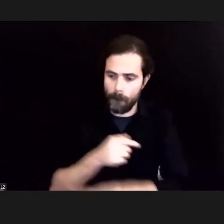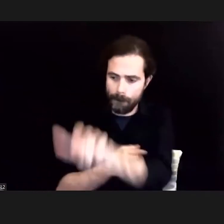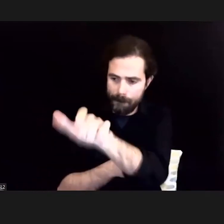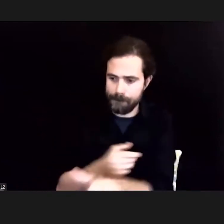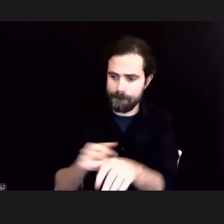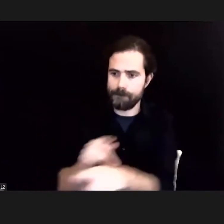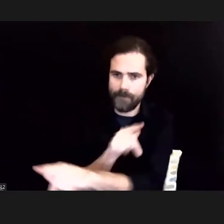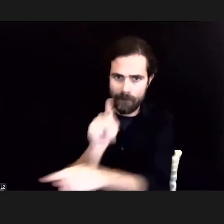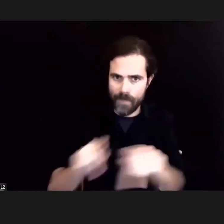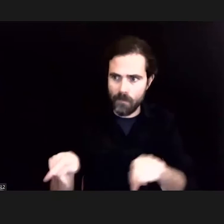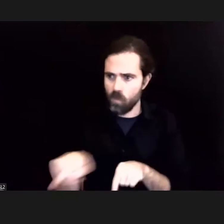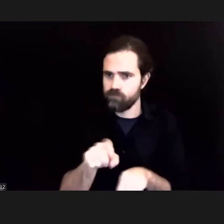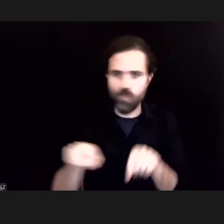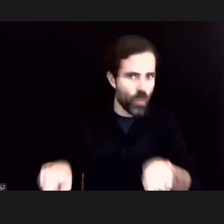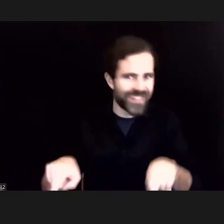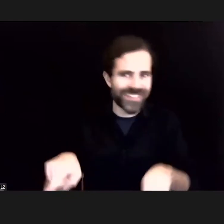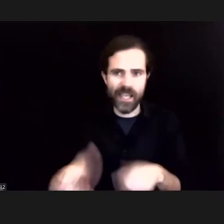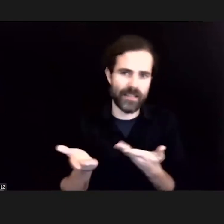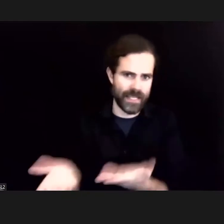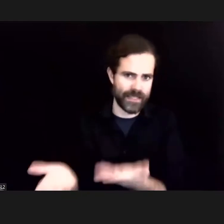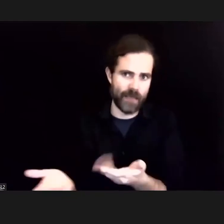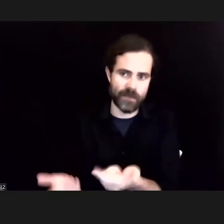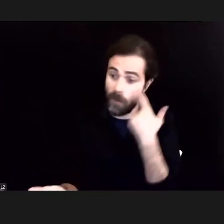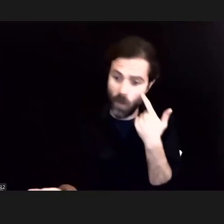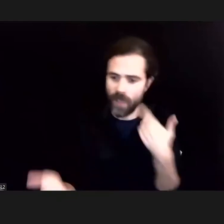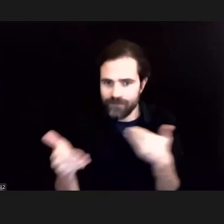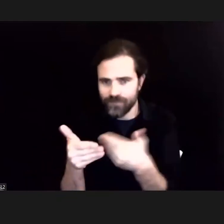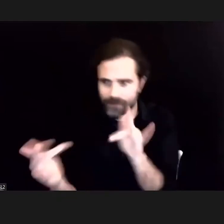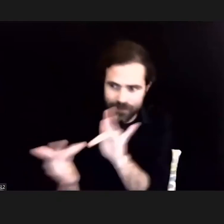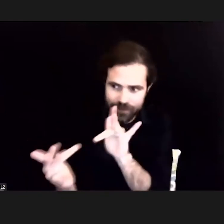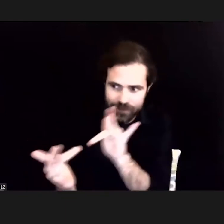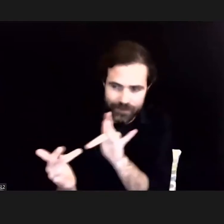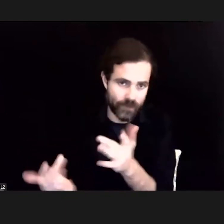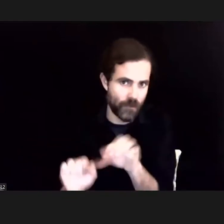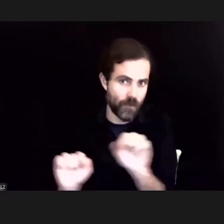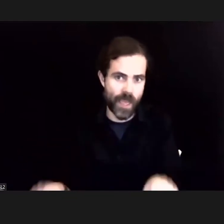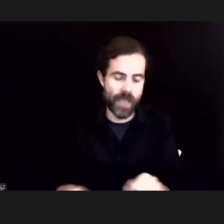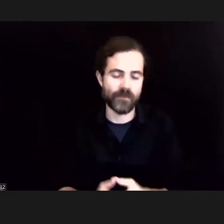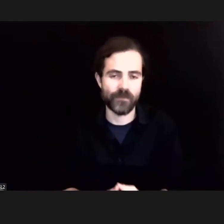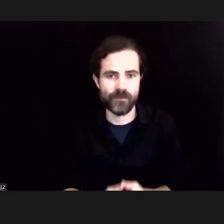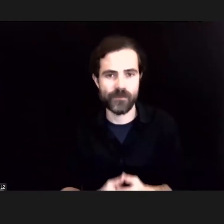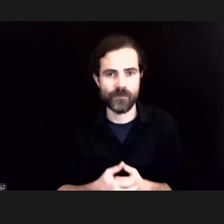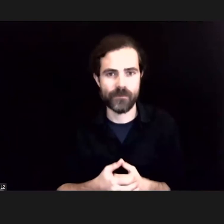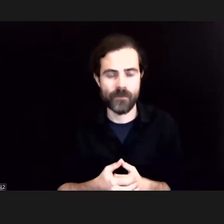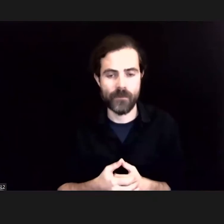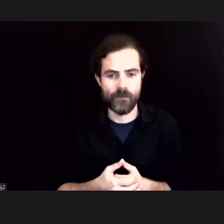And these communities are also the communities that the philanthropic sector seeks to